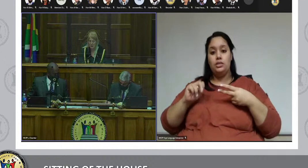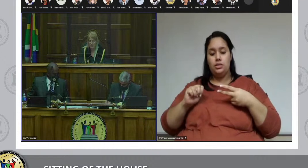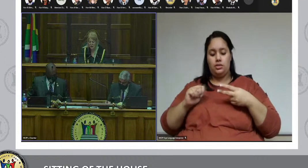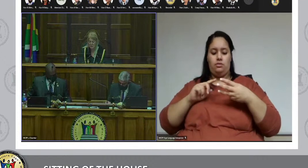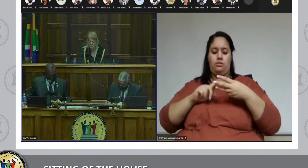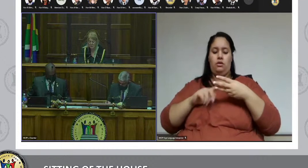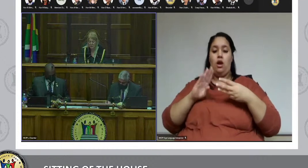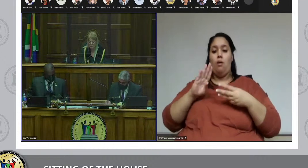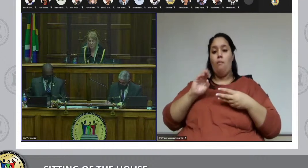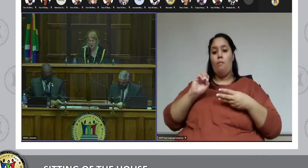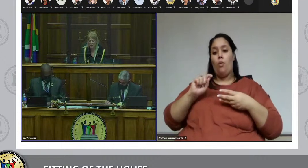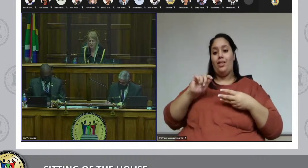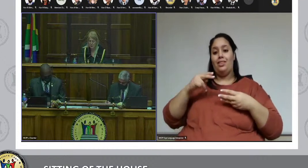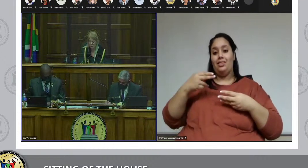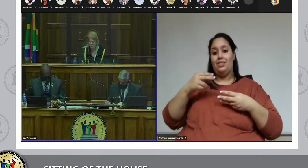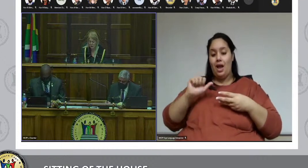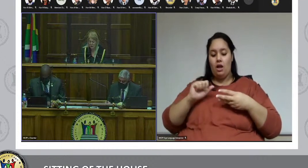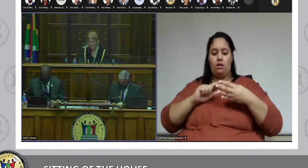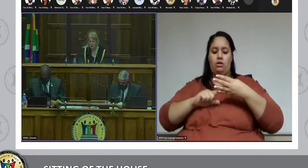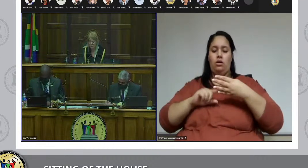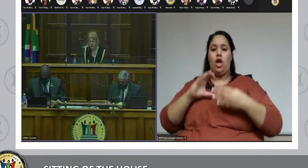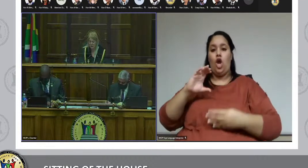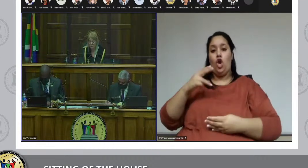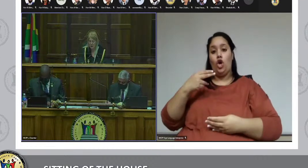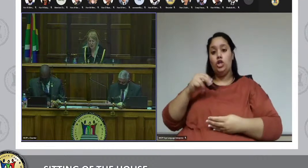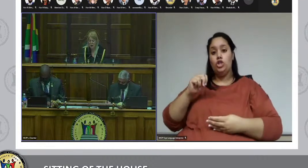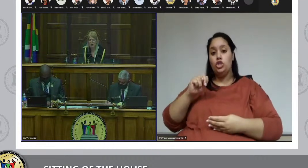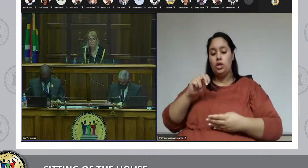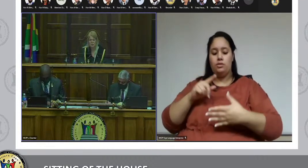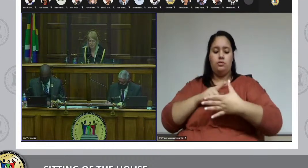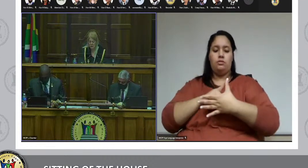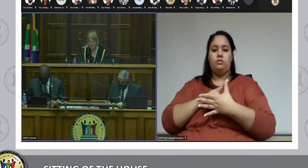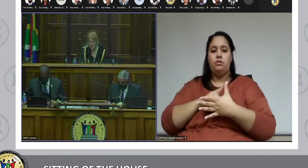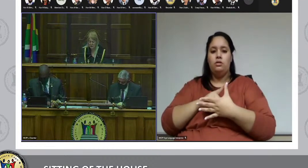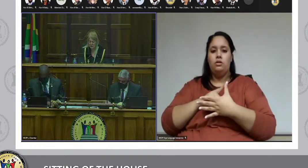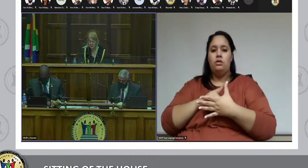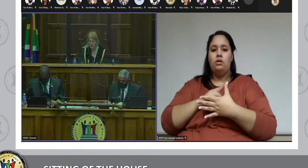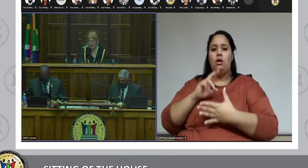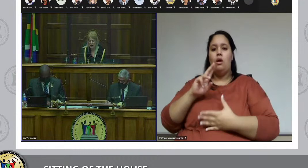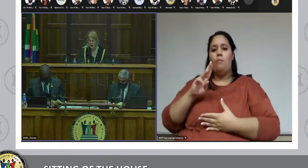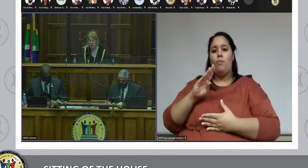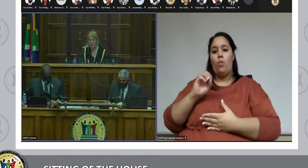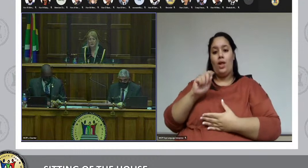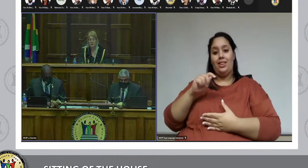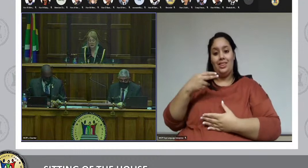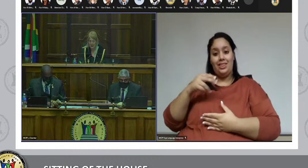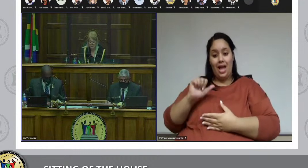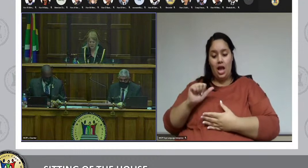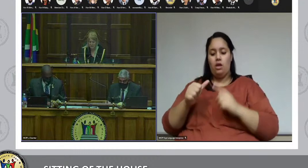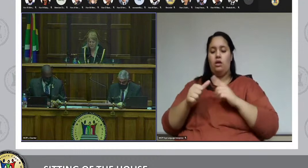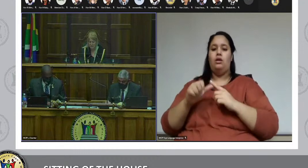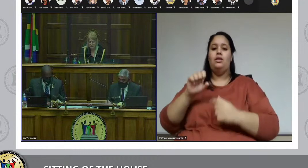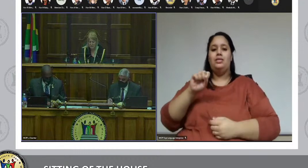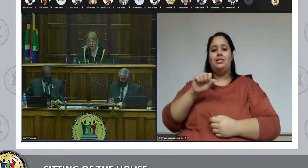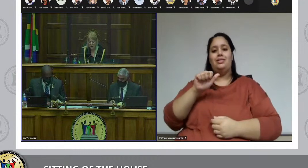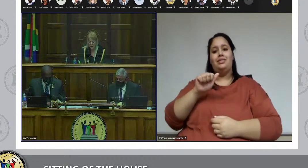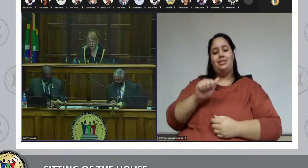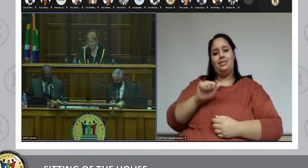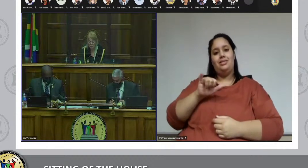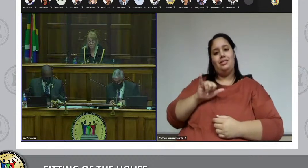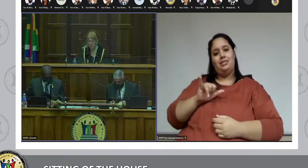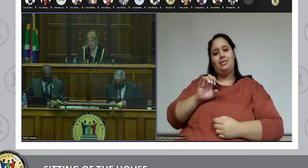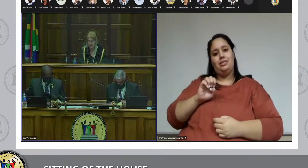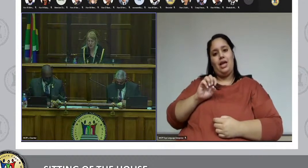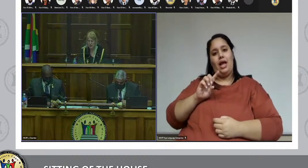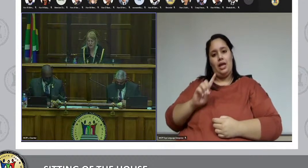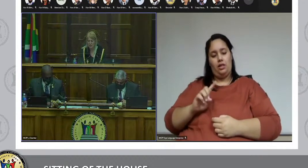Honourable Botha, Honourable Christians, Honourable Botha, and Honourable Sayed. I now